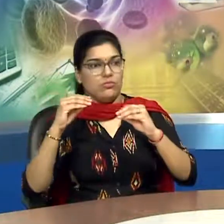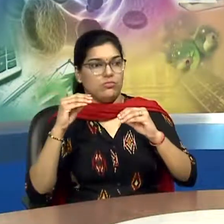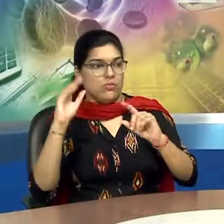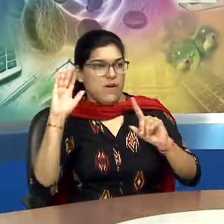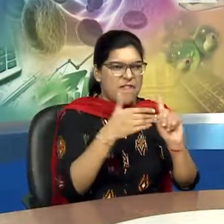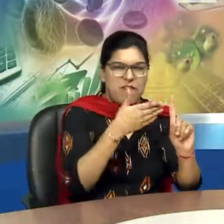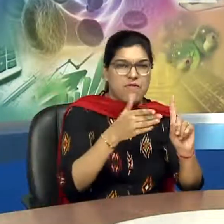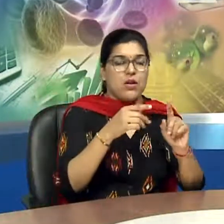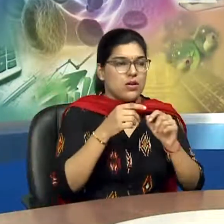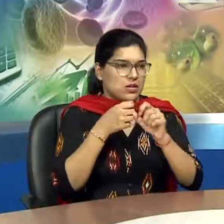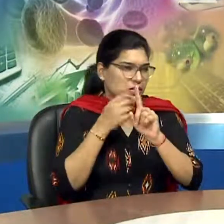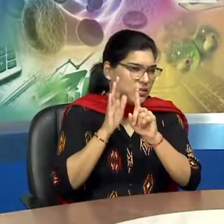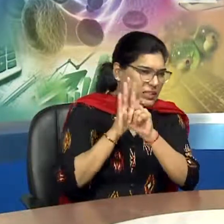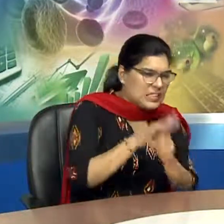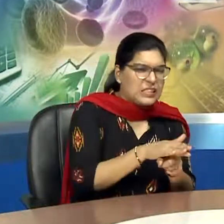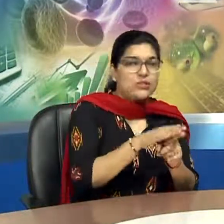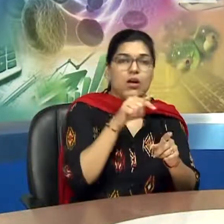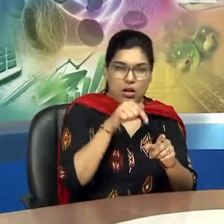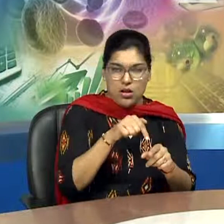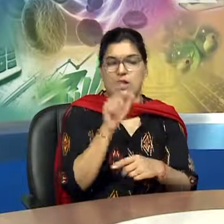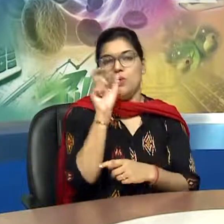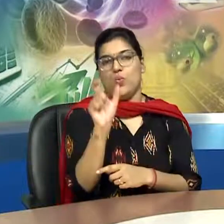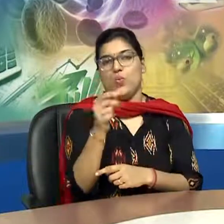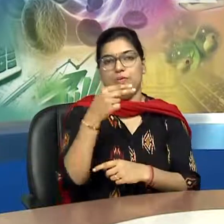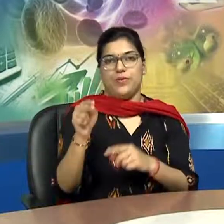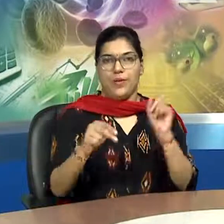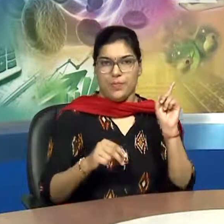to sensitive situations.